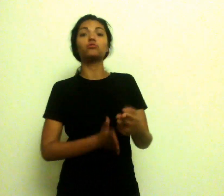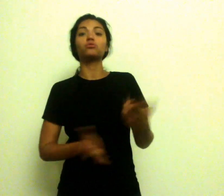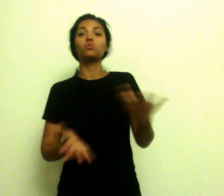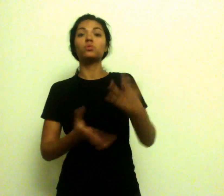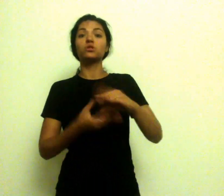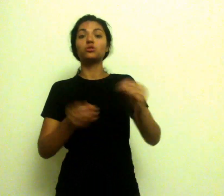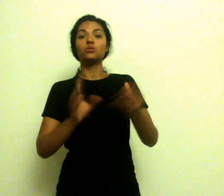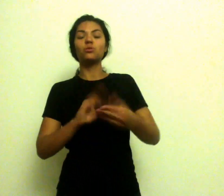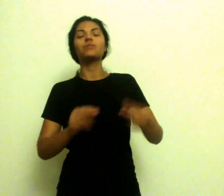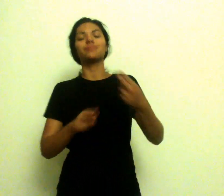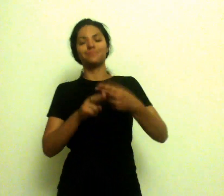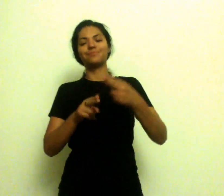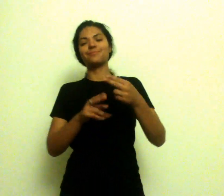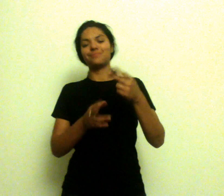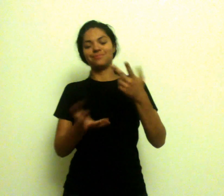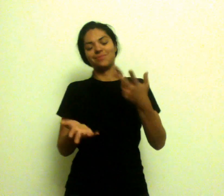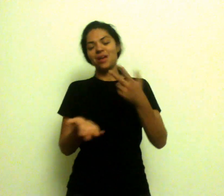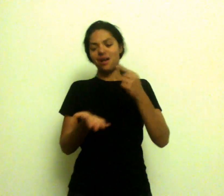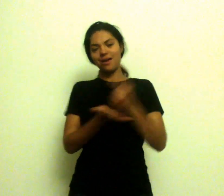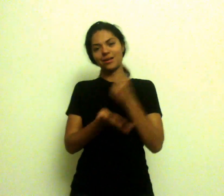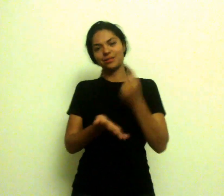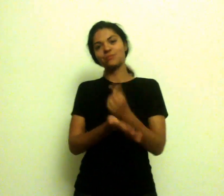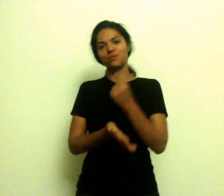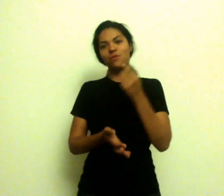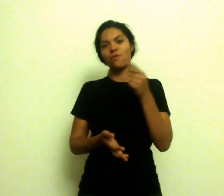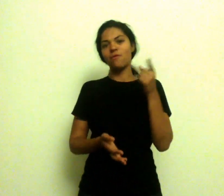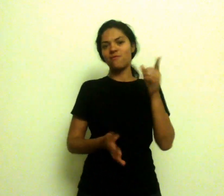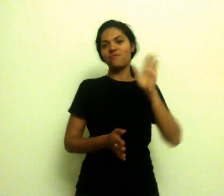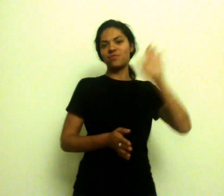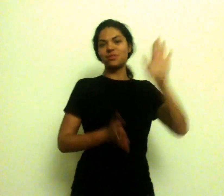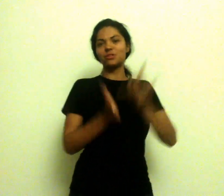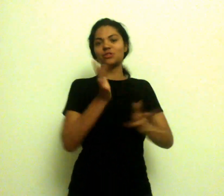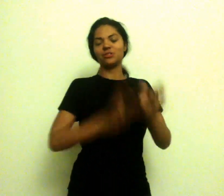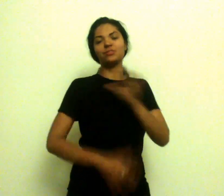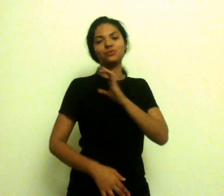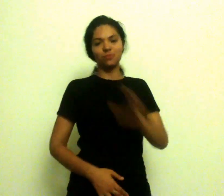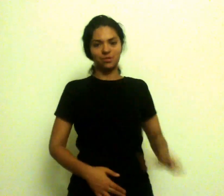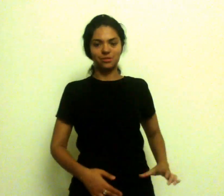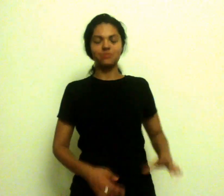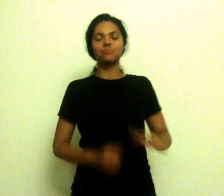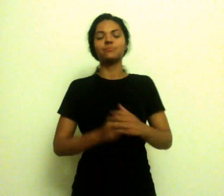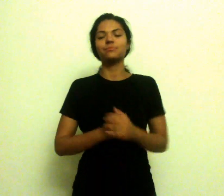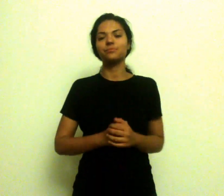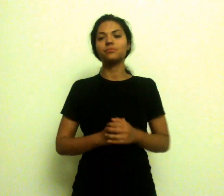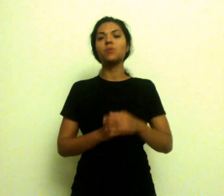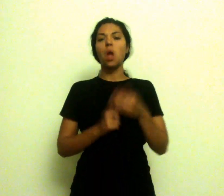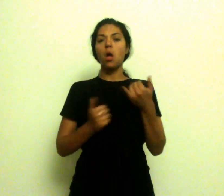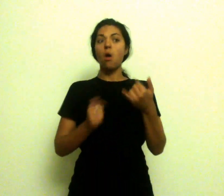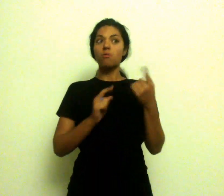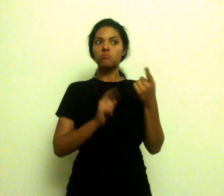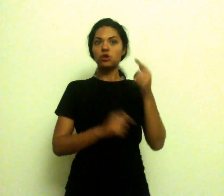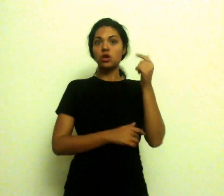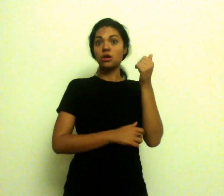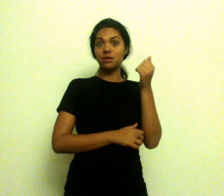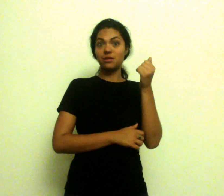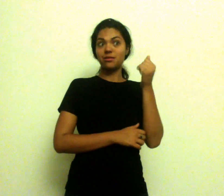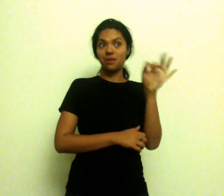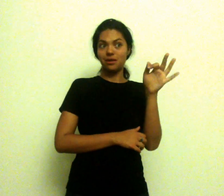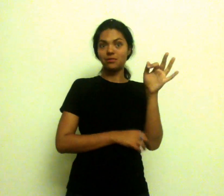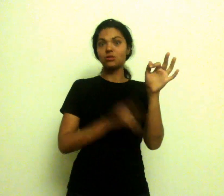of Jesus Christ. June 19 to 24, Atlanta, Georgia, the Summer Institute at the Georgia